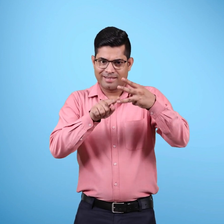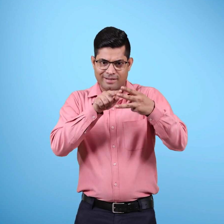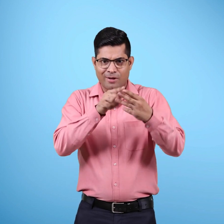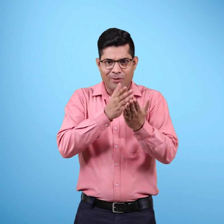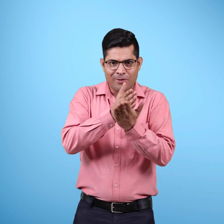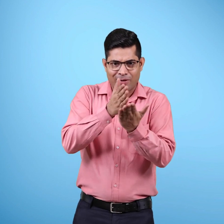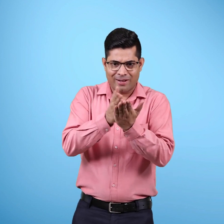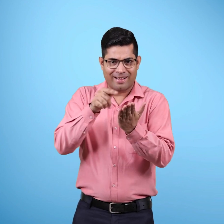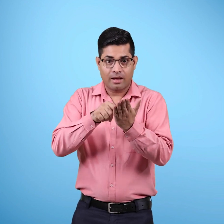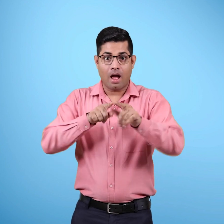An example of each